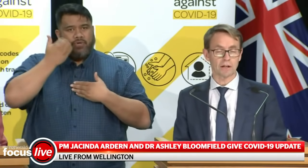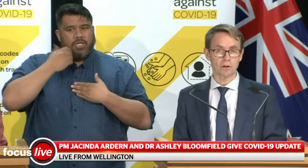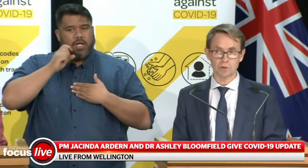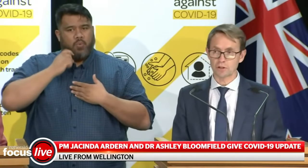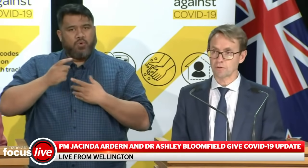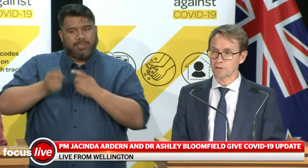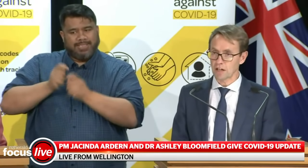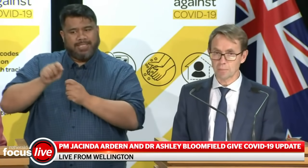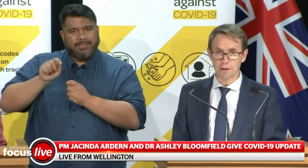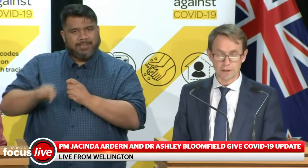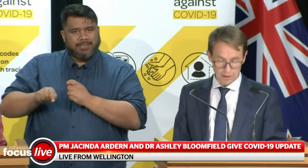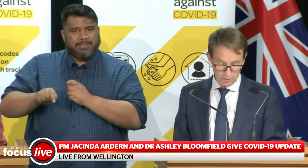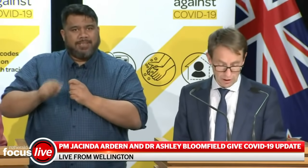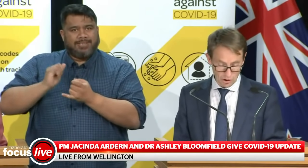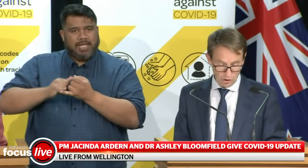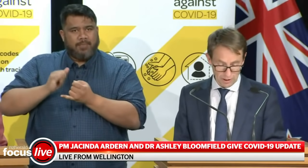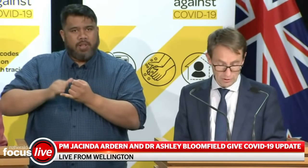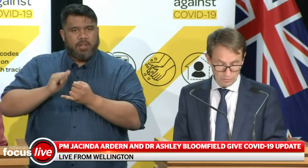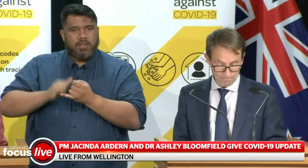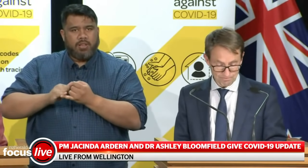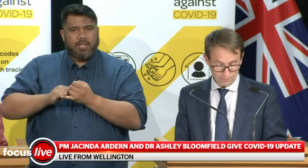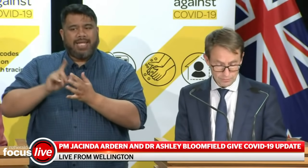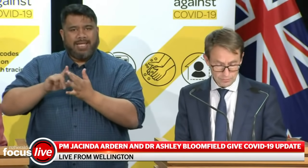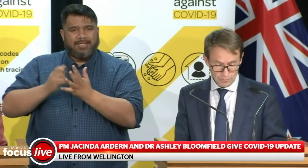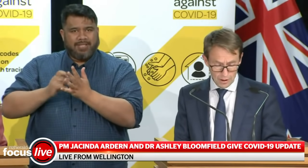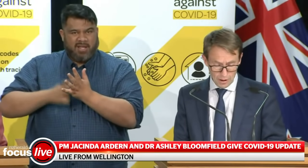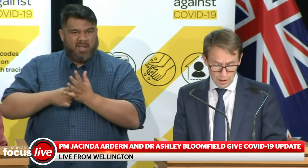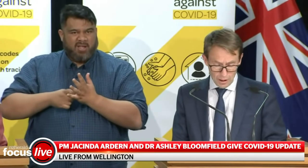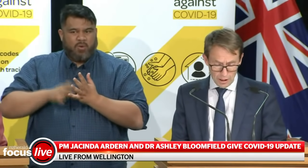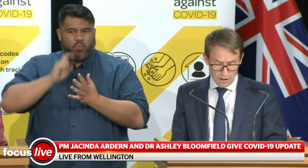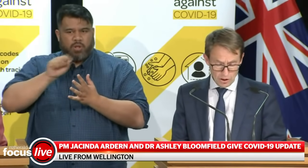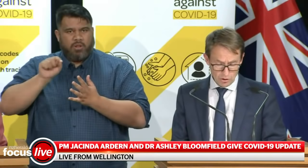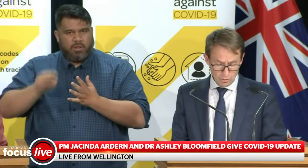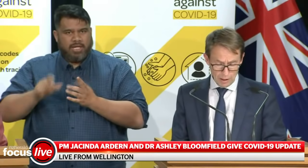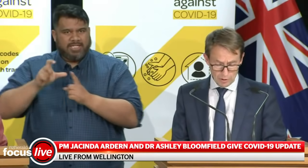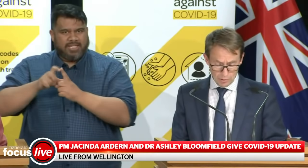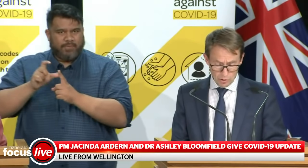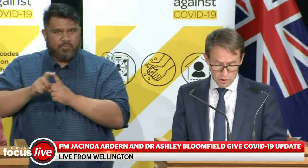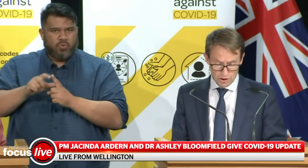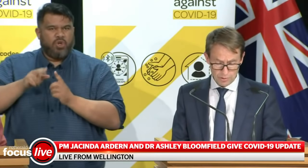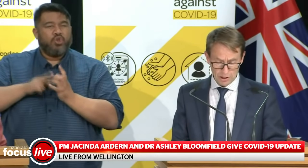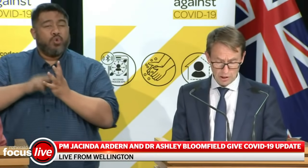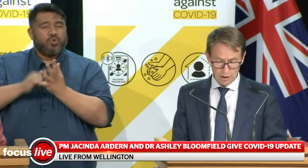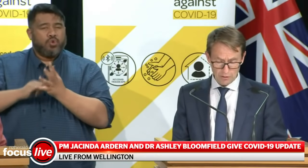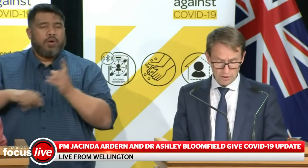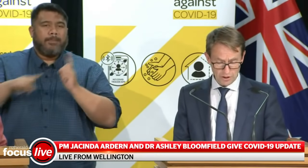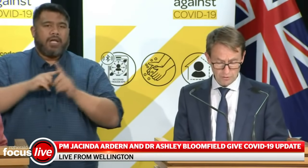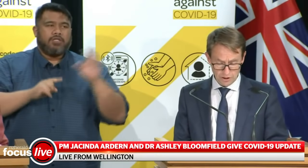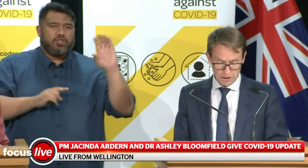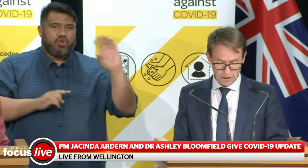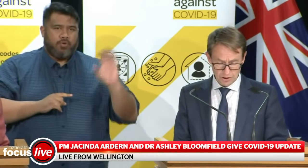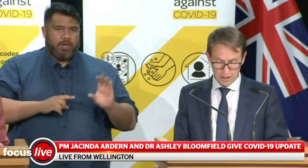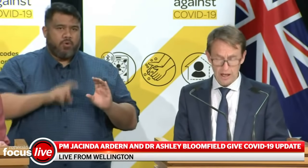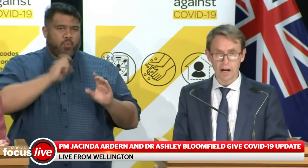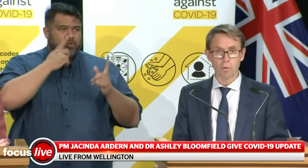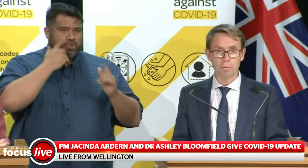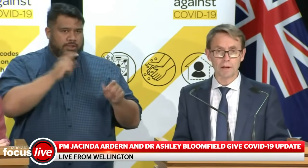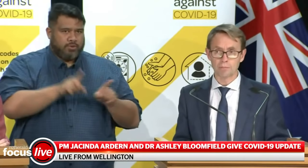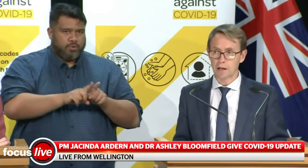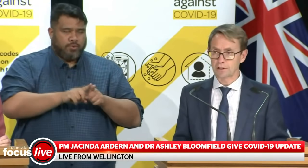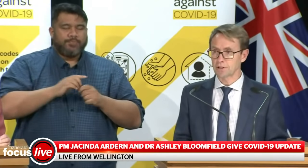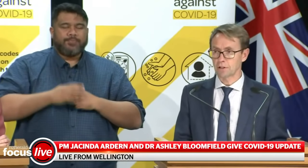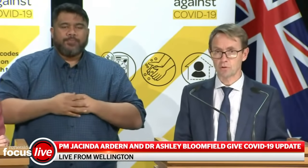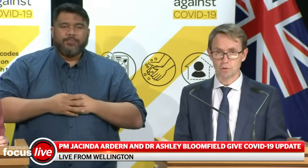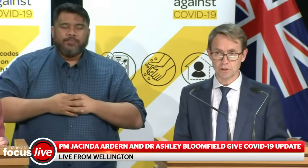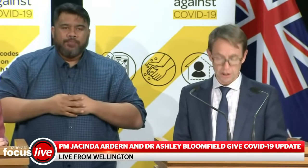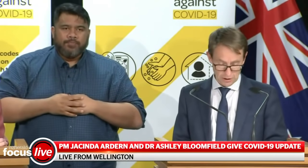at options for sampling around Coromandel. Additional public precautions, particularly around visitors, will be